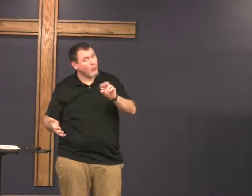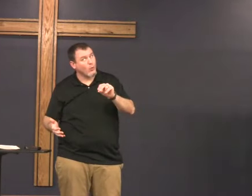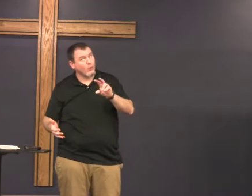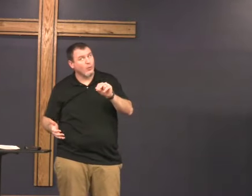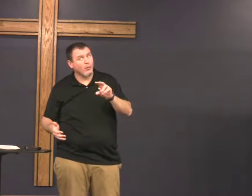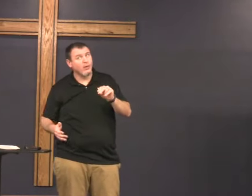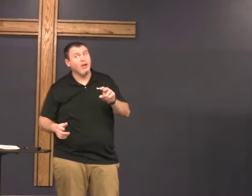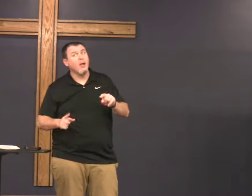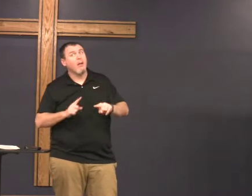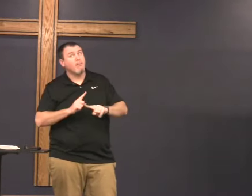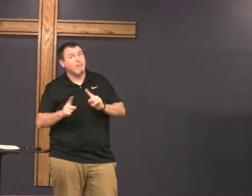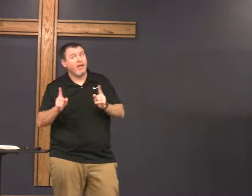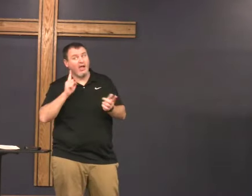No, he doesn't die.